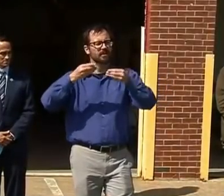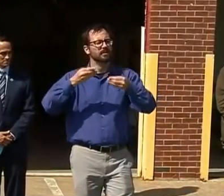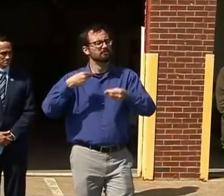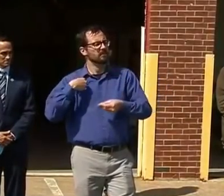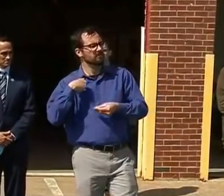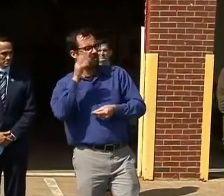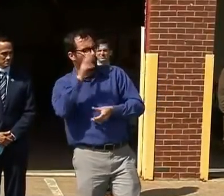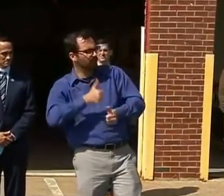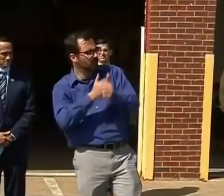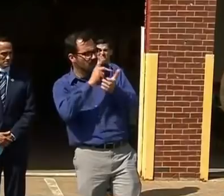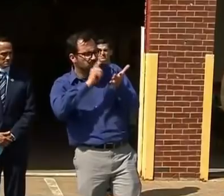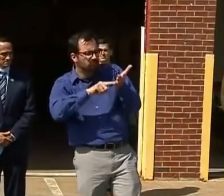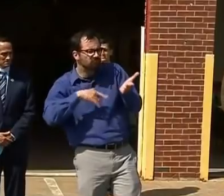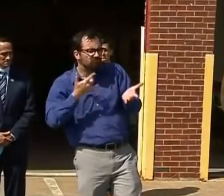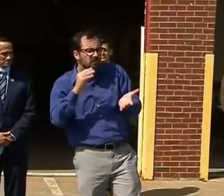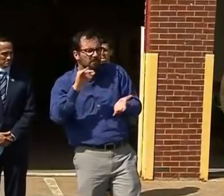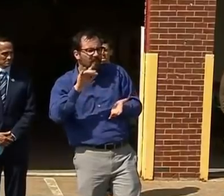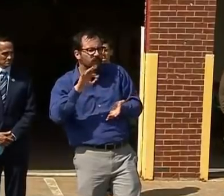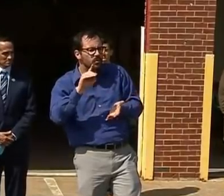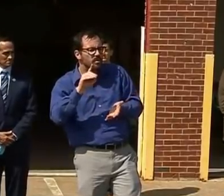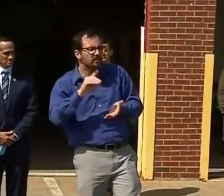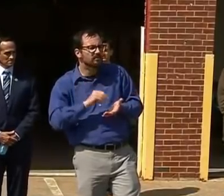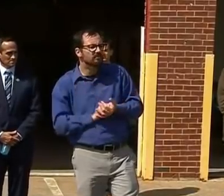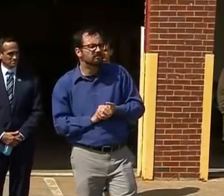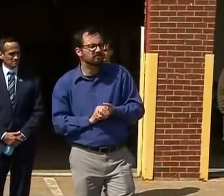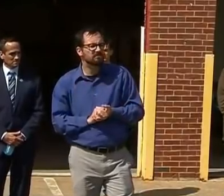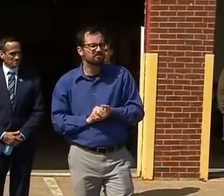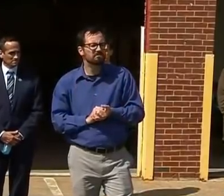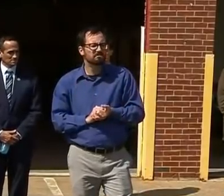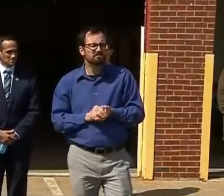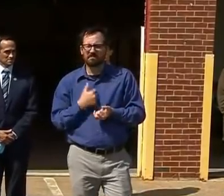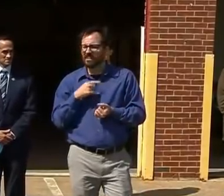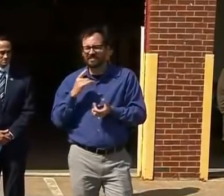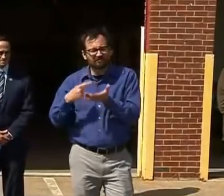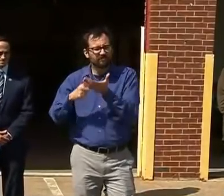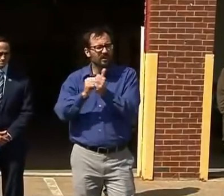look, I talk to governors all the time, and